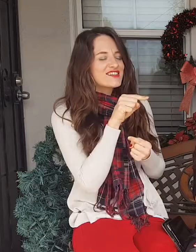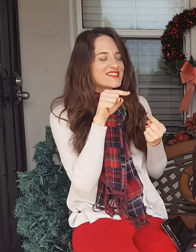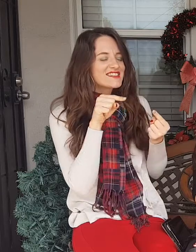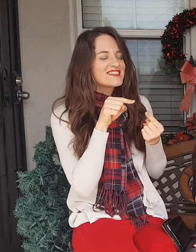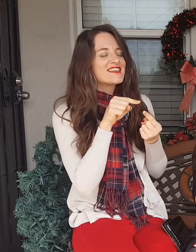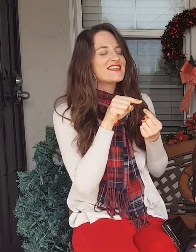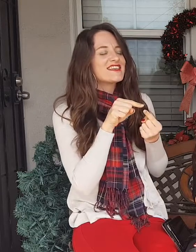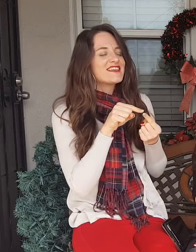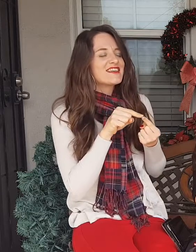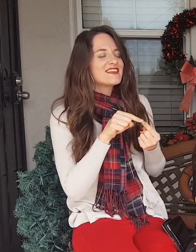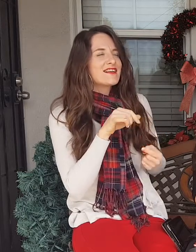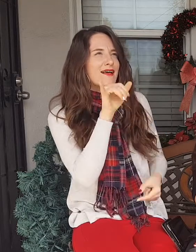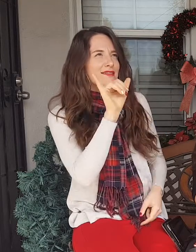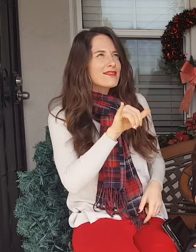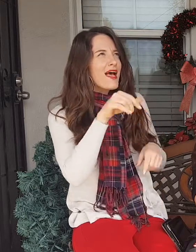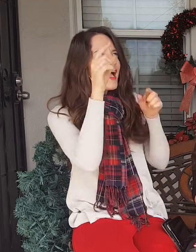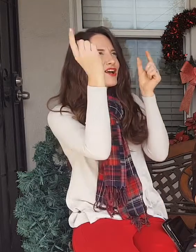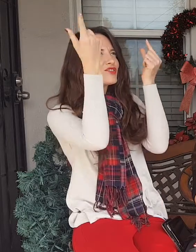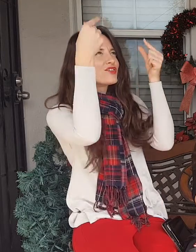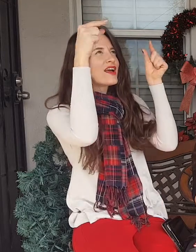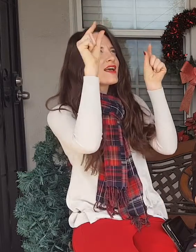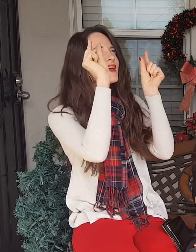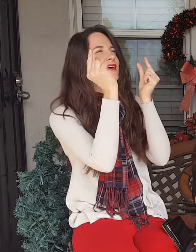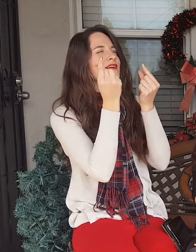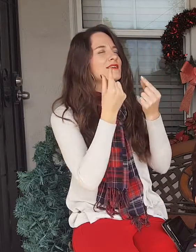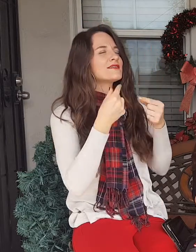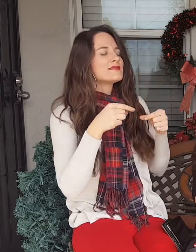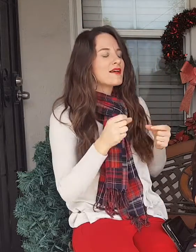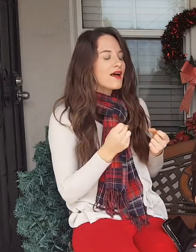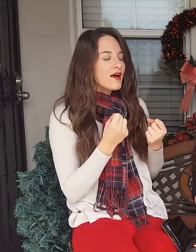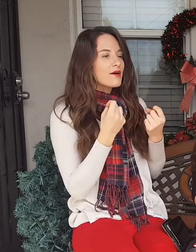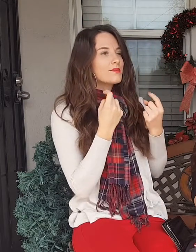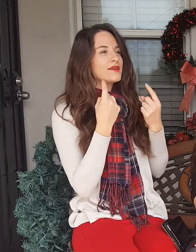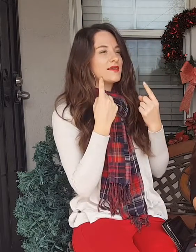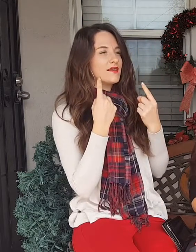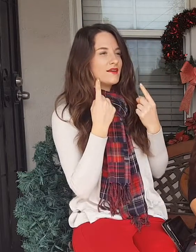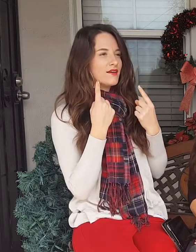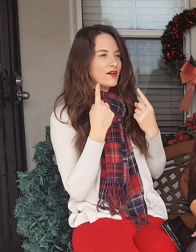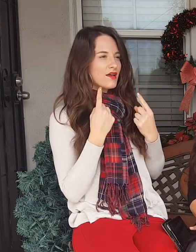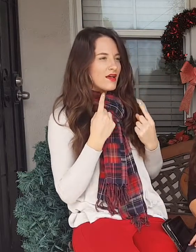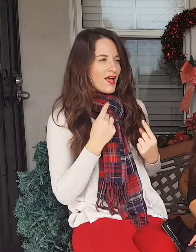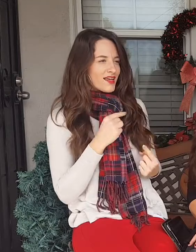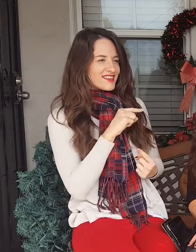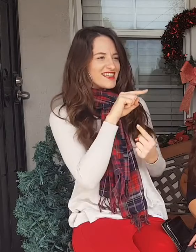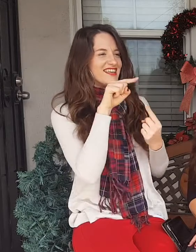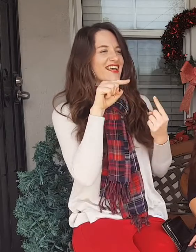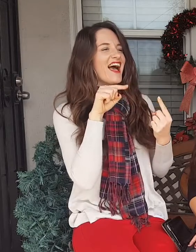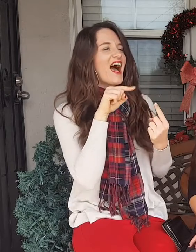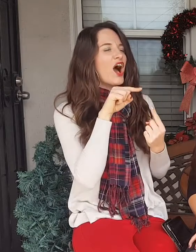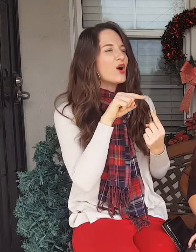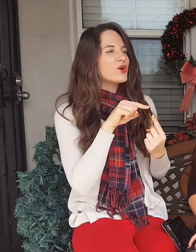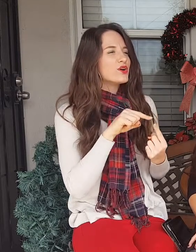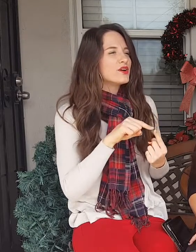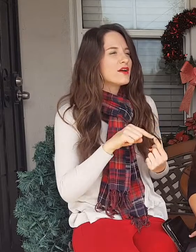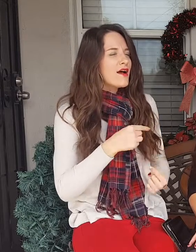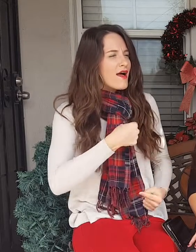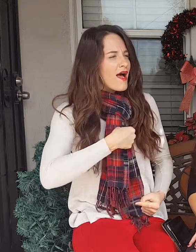precious did that grace appear the hour